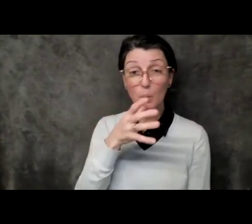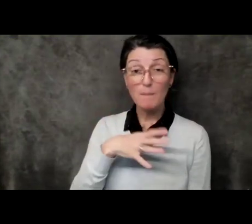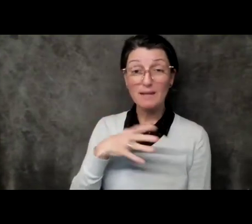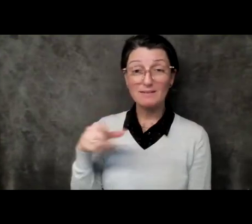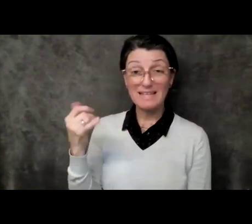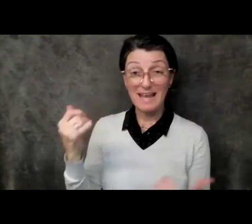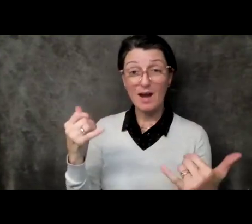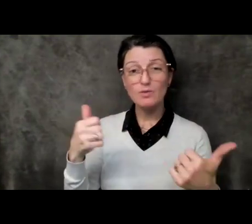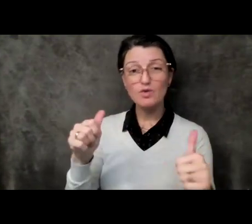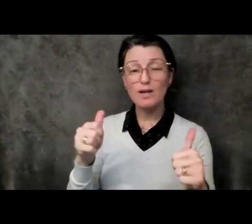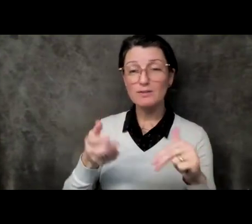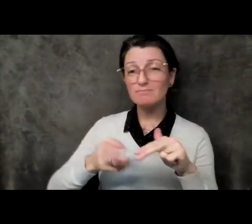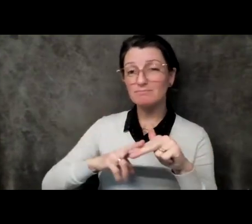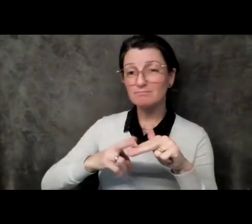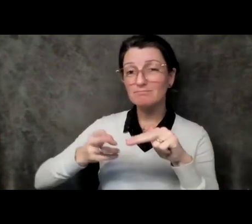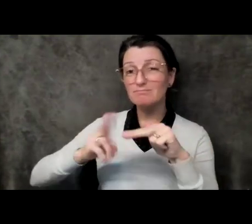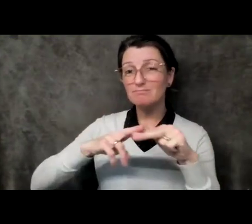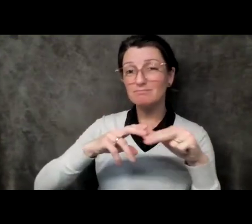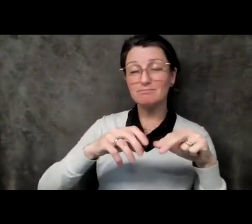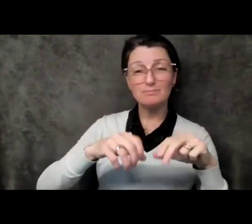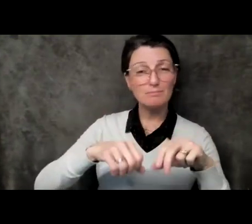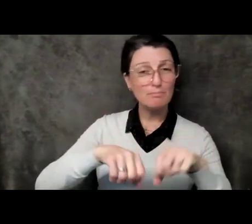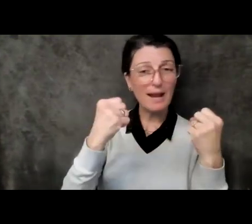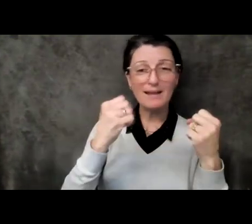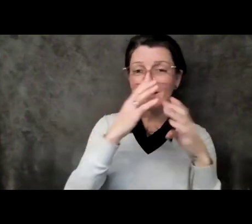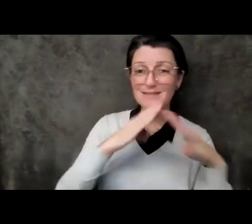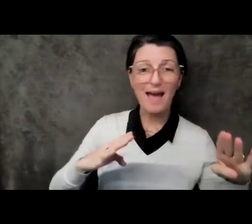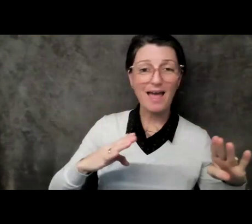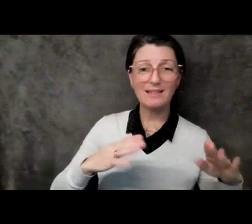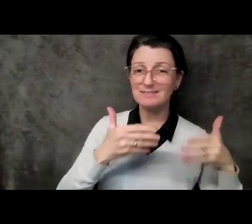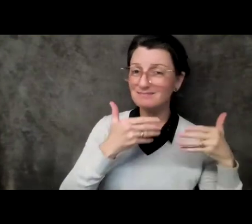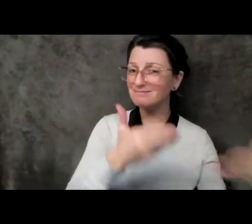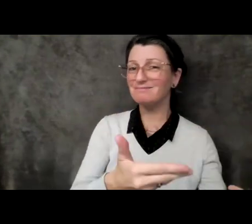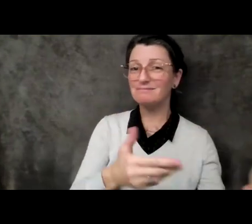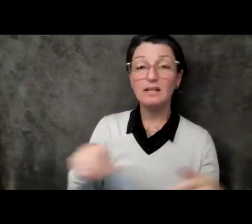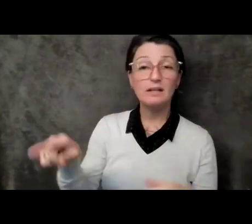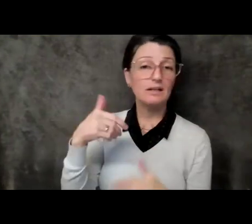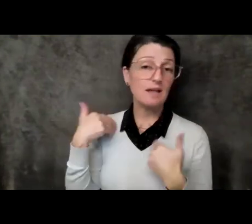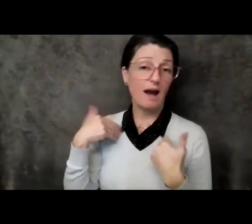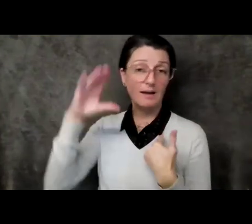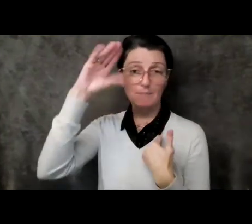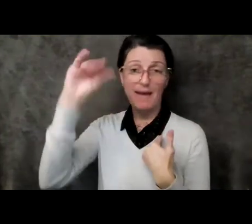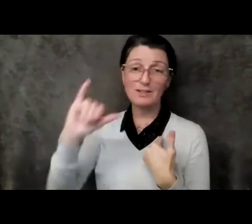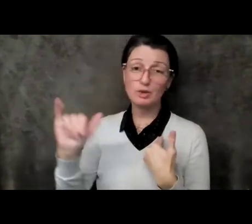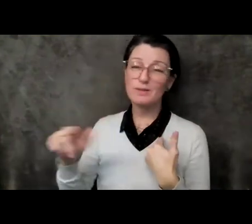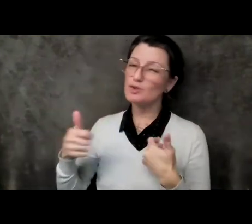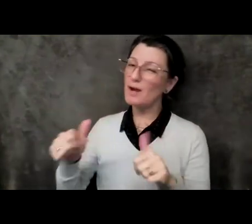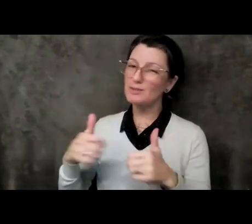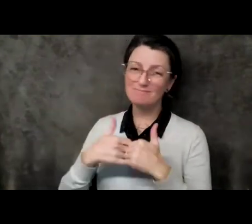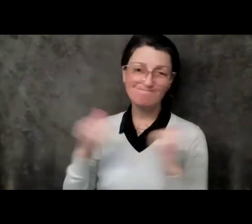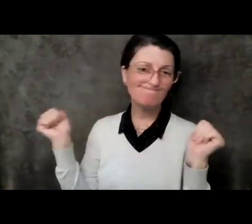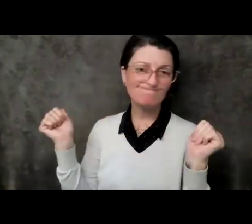and increasingly a lot of young men breaking silence about, is that particular kind of abuse.